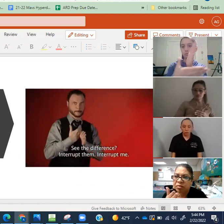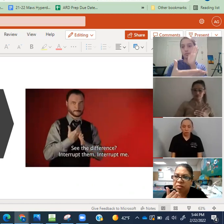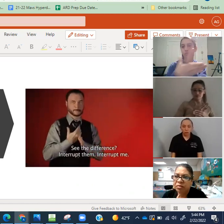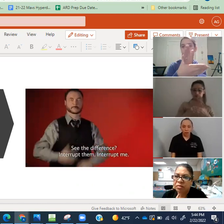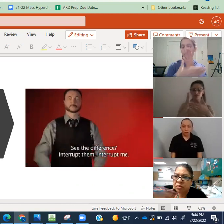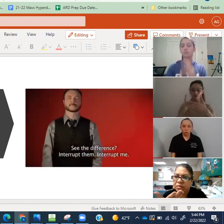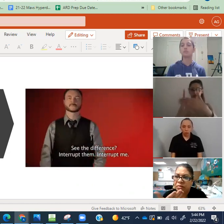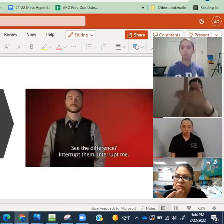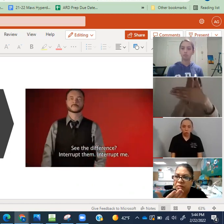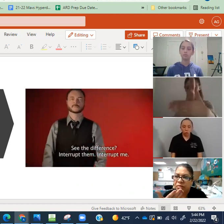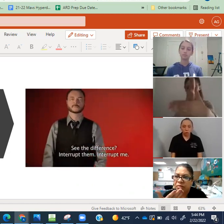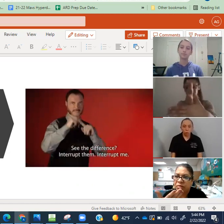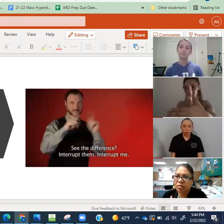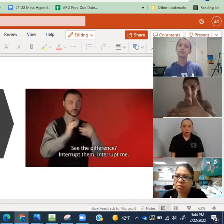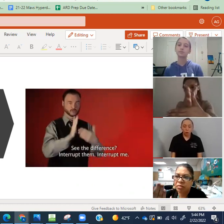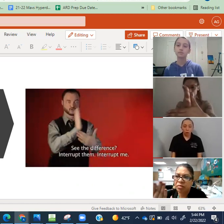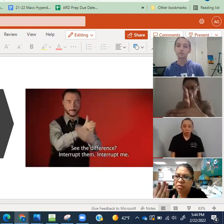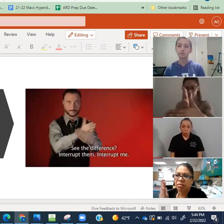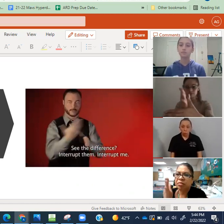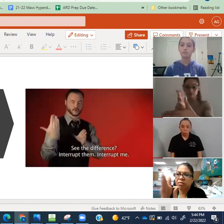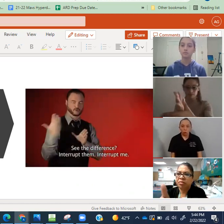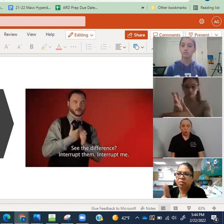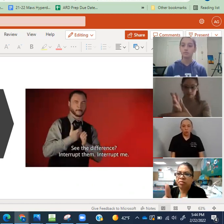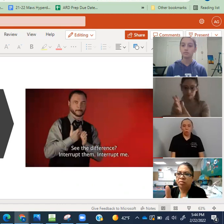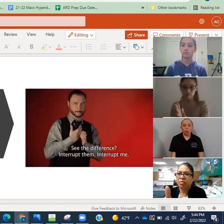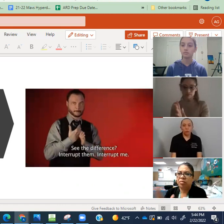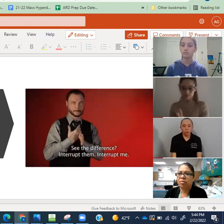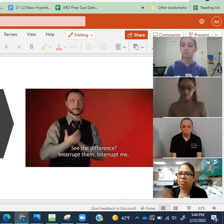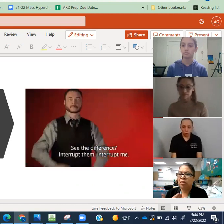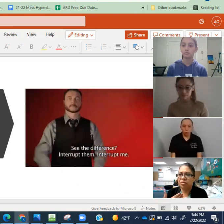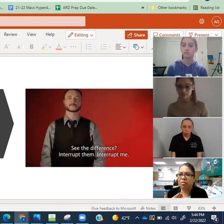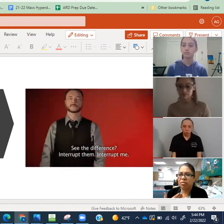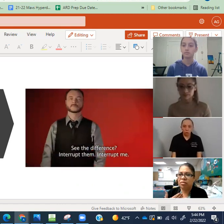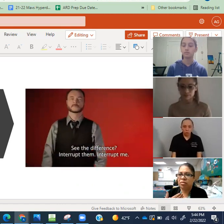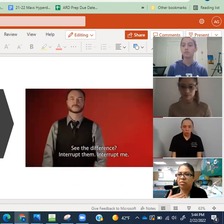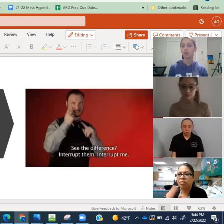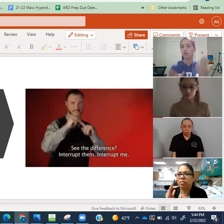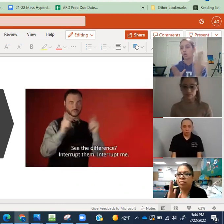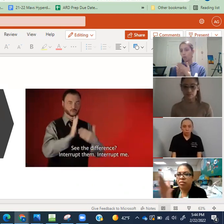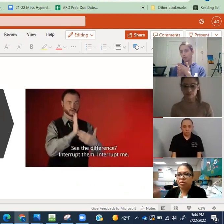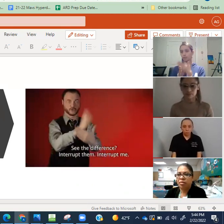So this sign is directional too. Someone can interrupt you, or you can interrupt someone.